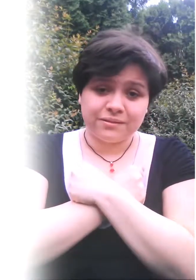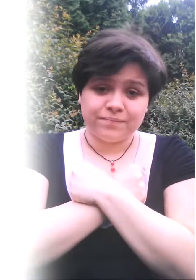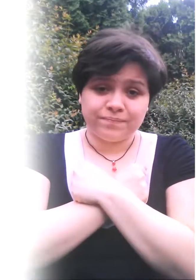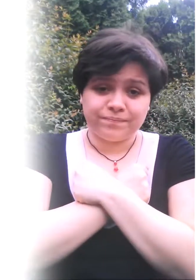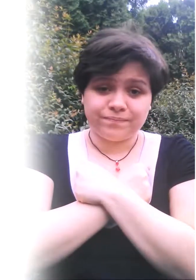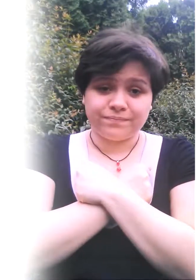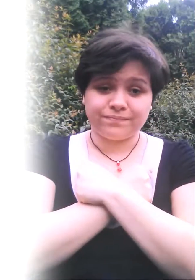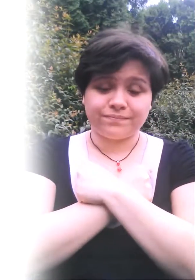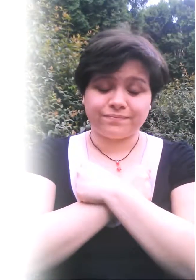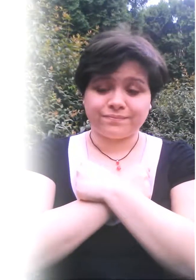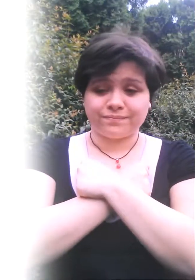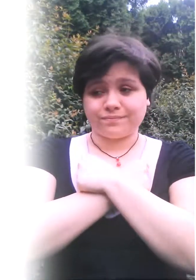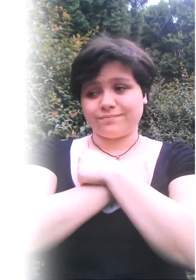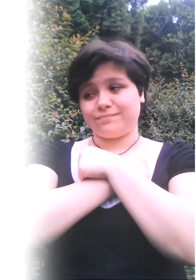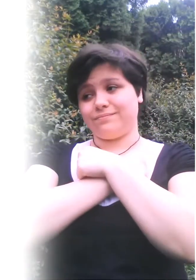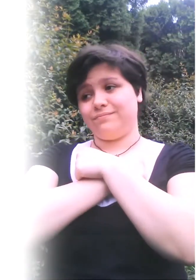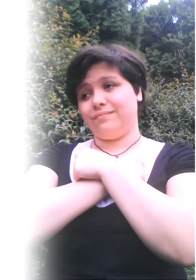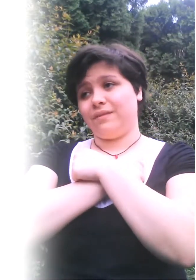so.